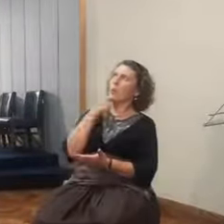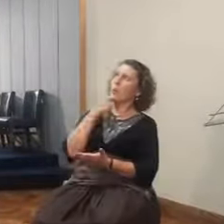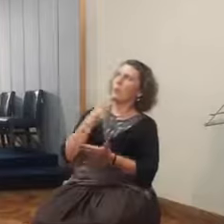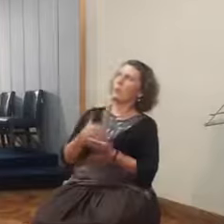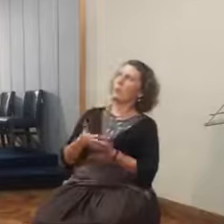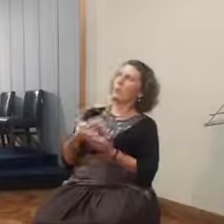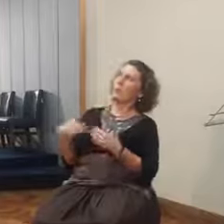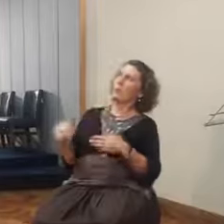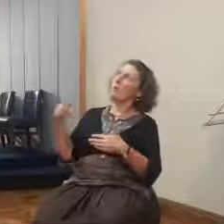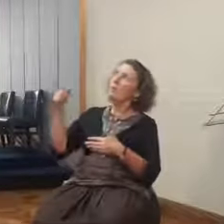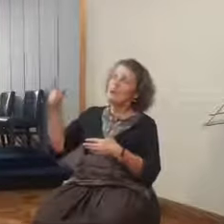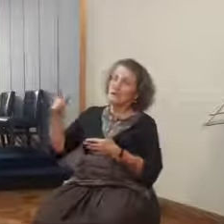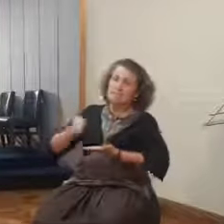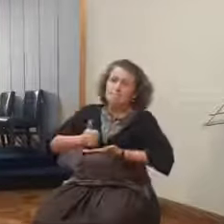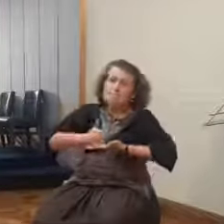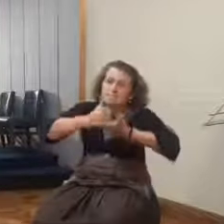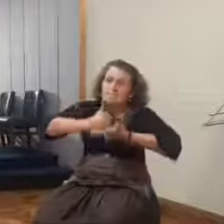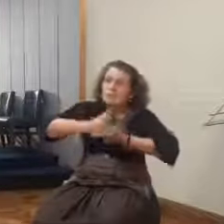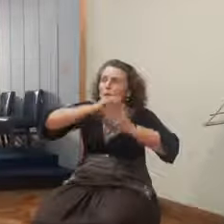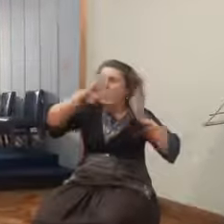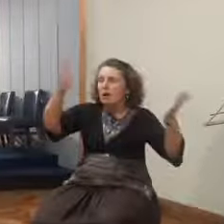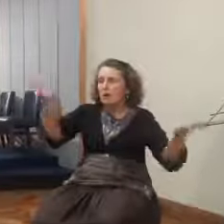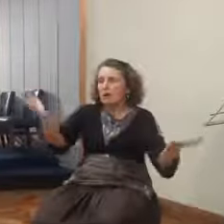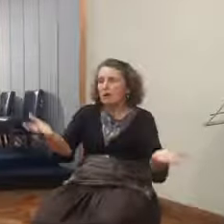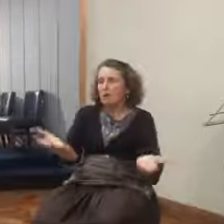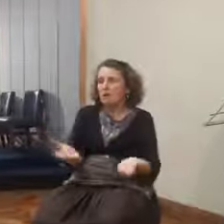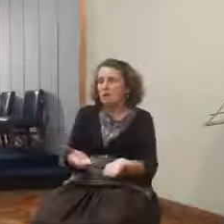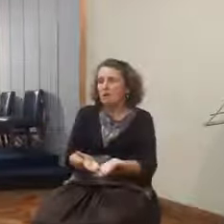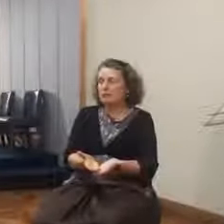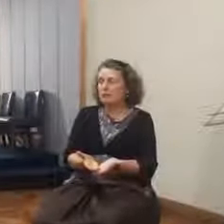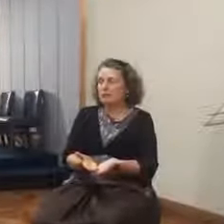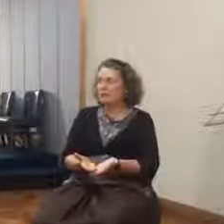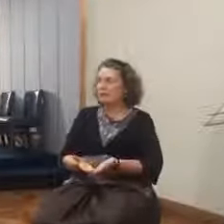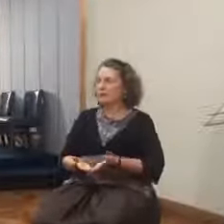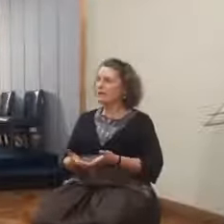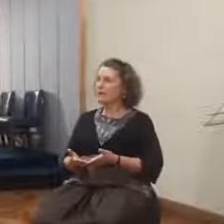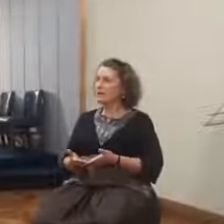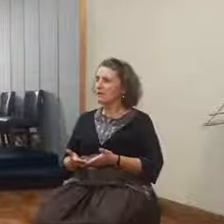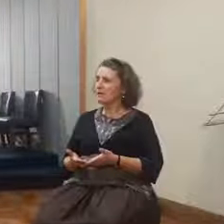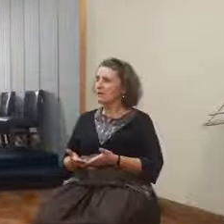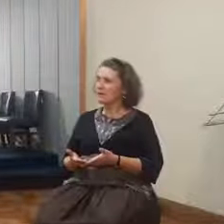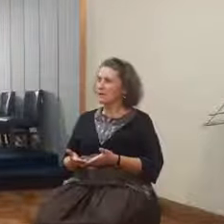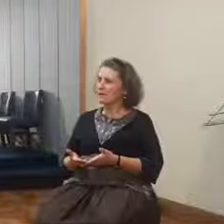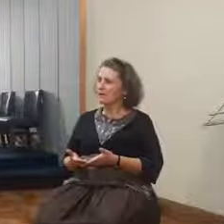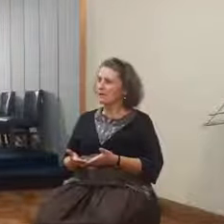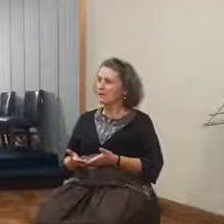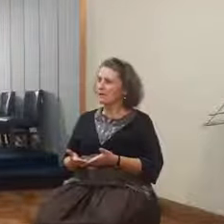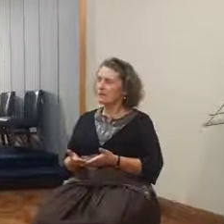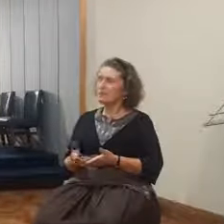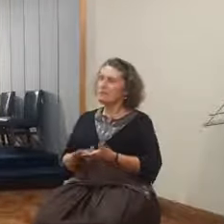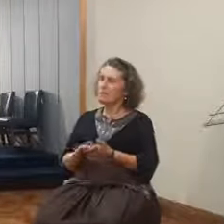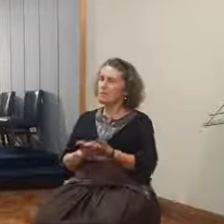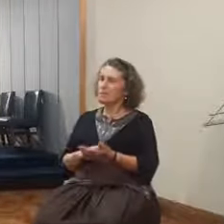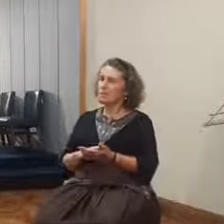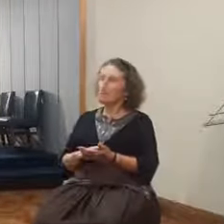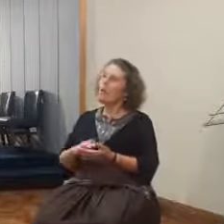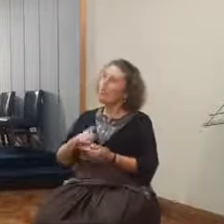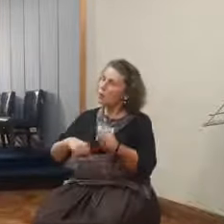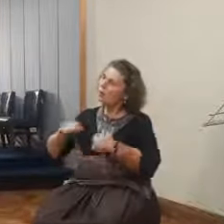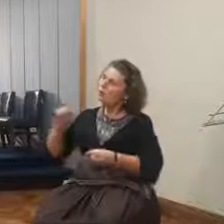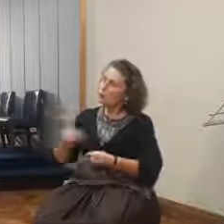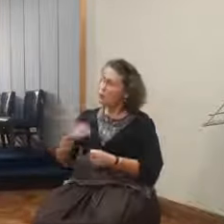sustainer. And we see on the face of the scripture so clearly the vital importance of belief in the literal